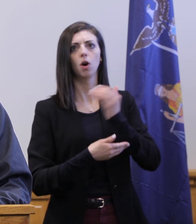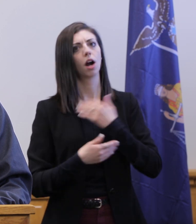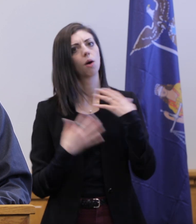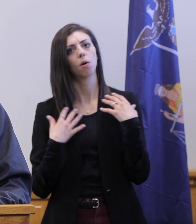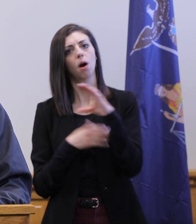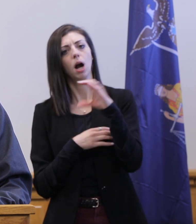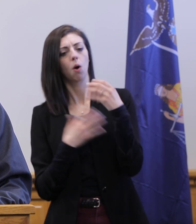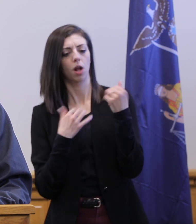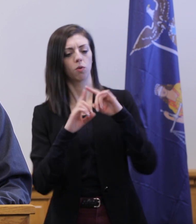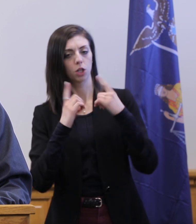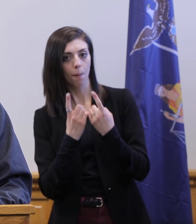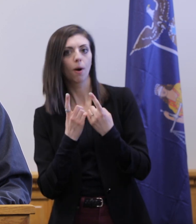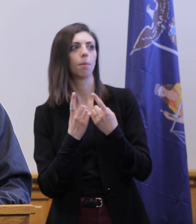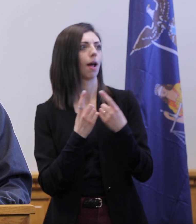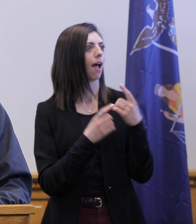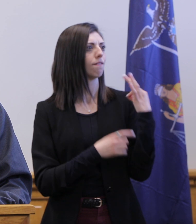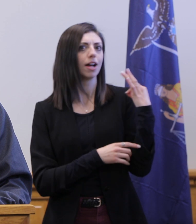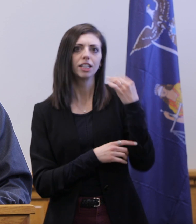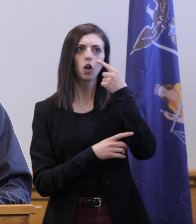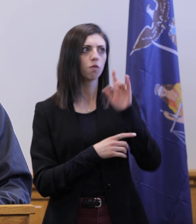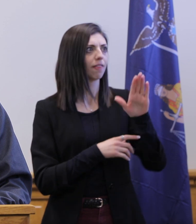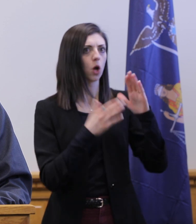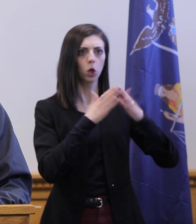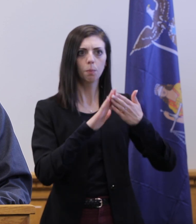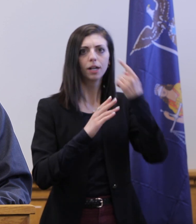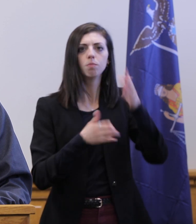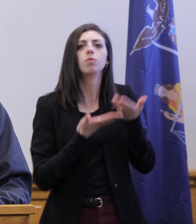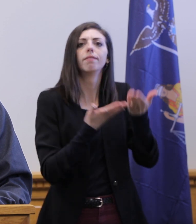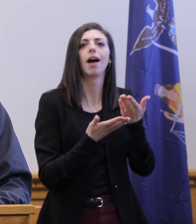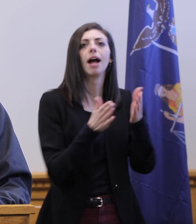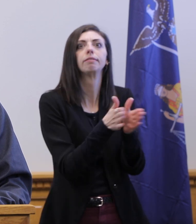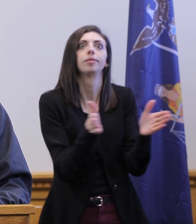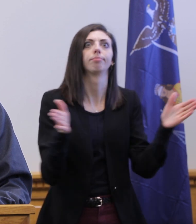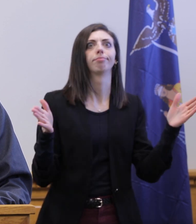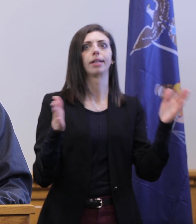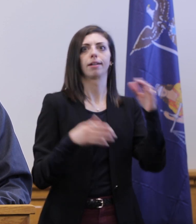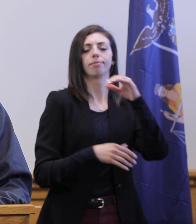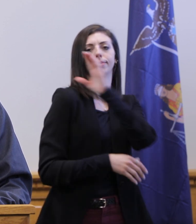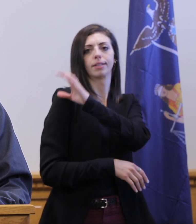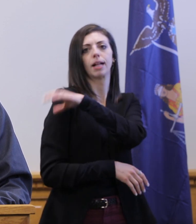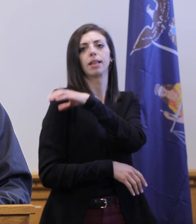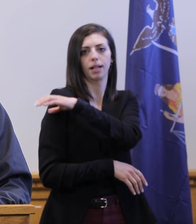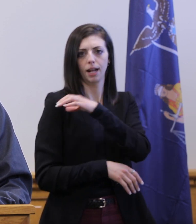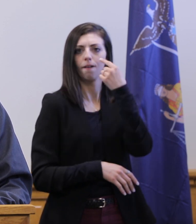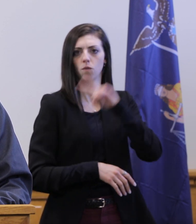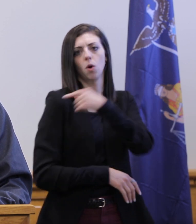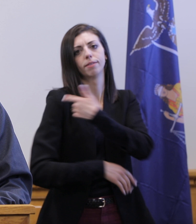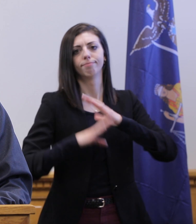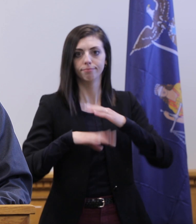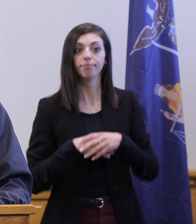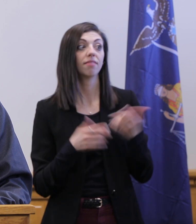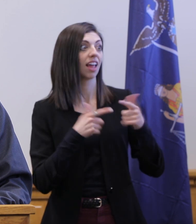team, volunteers, and community for large-scale vaccination clinics. They continue to allow us to use their high school gym